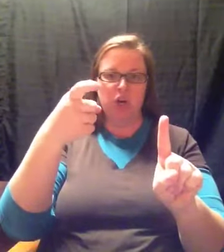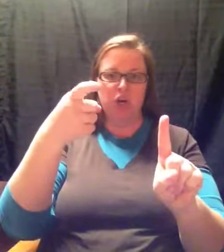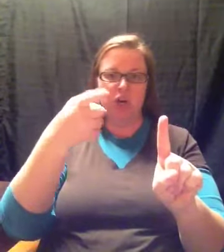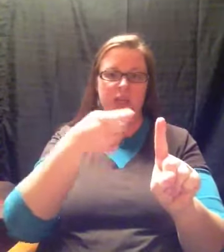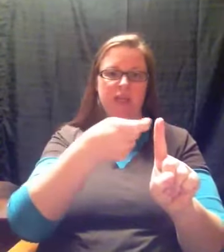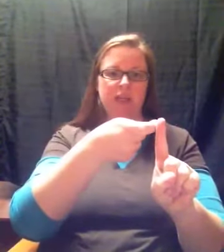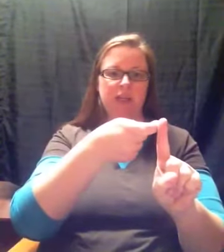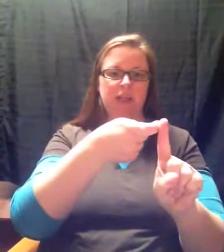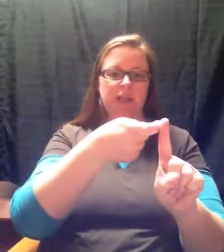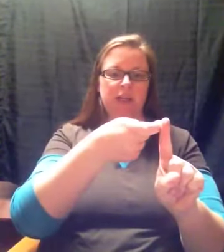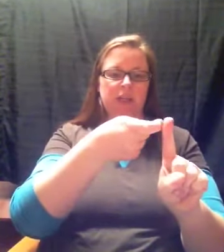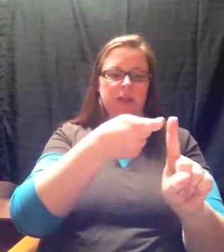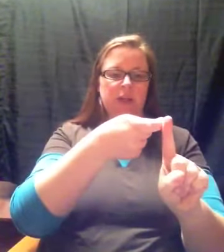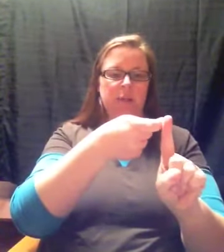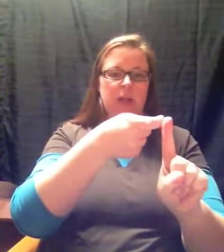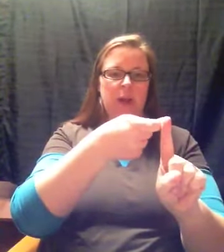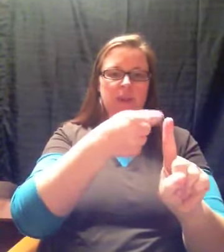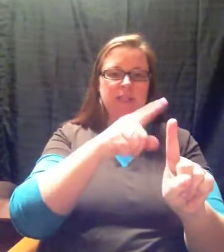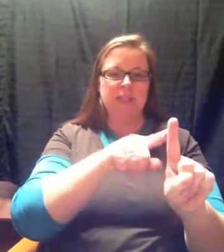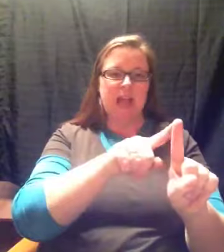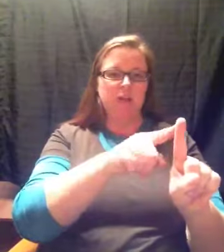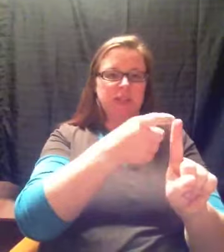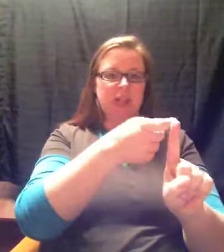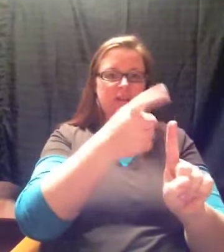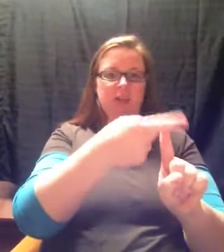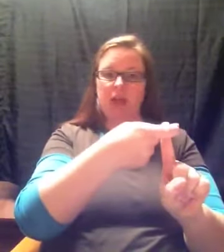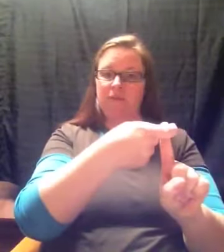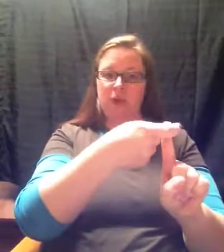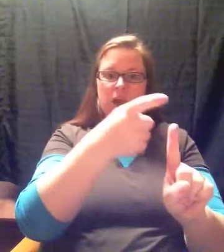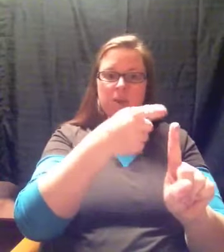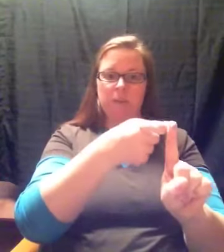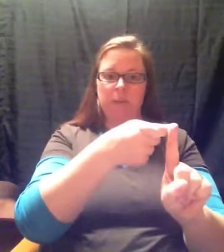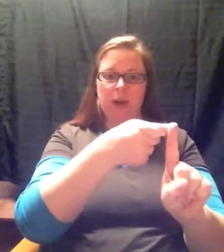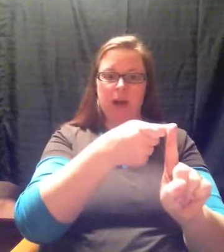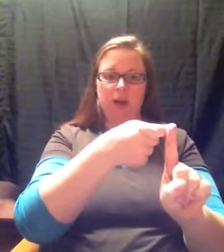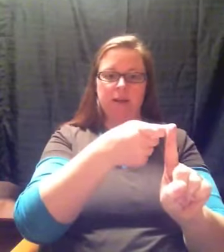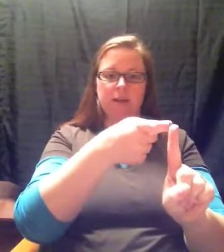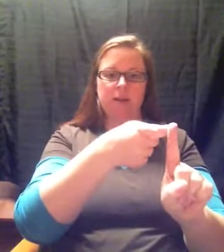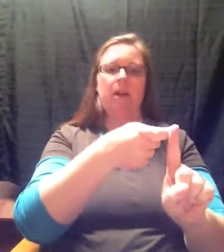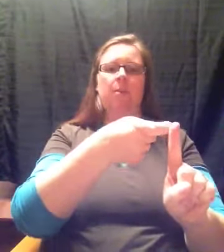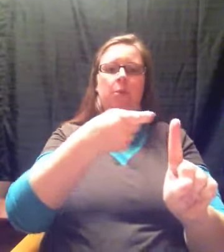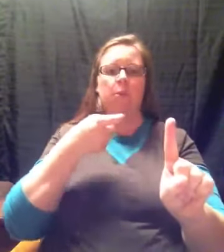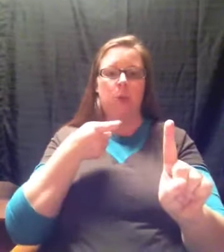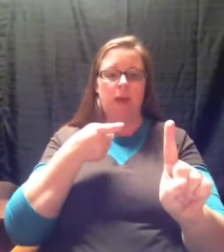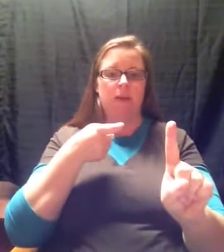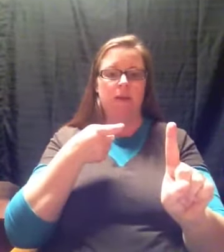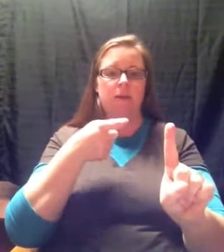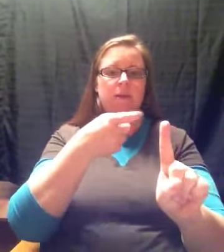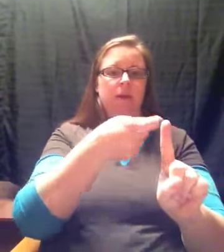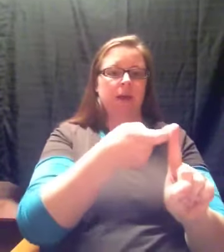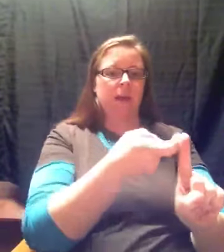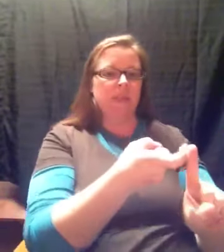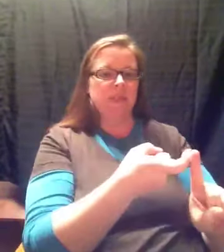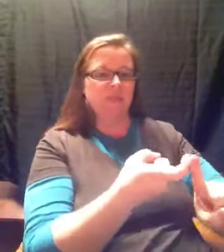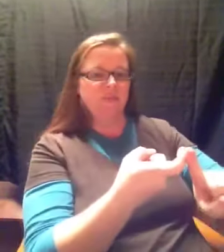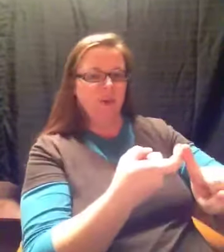crook, put it up against the outside of it, not in front, but behind, and pull away. And that means